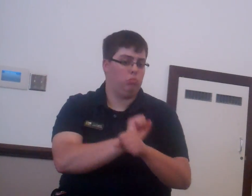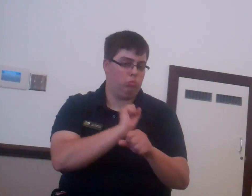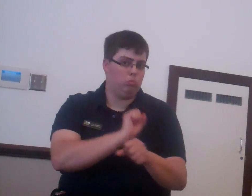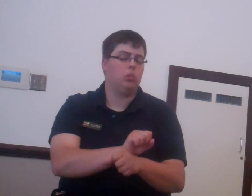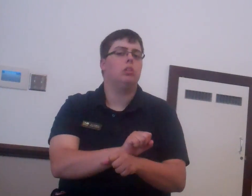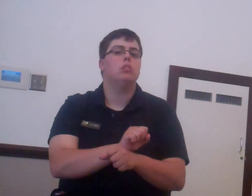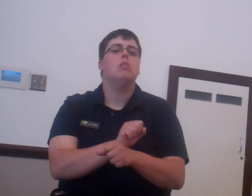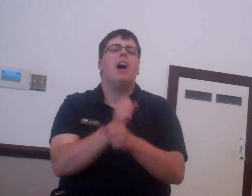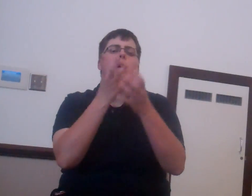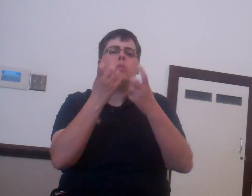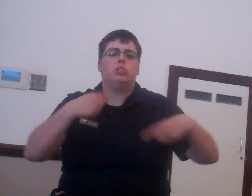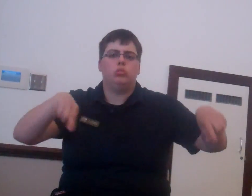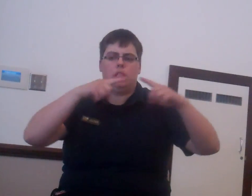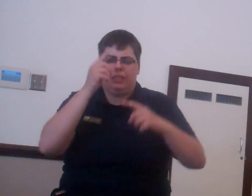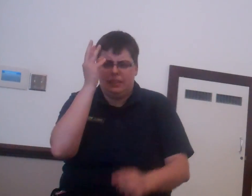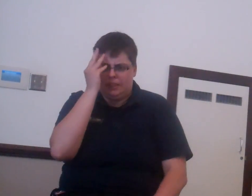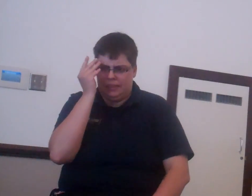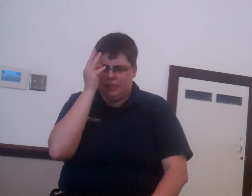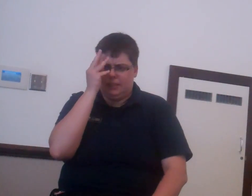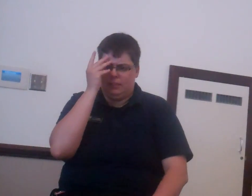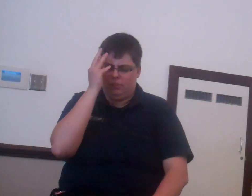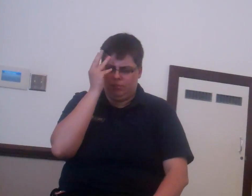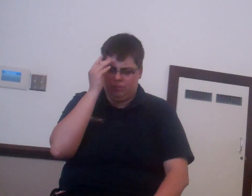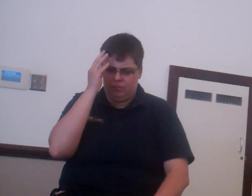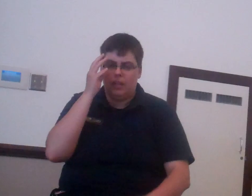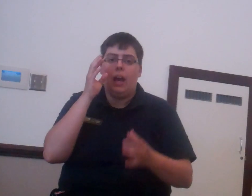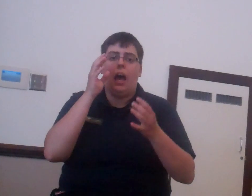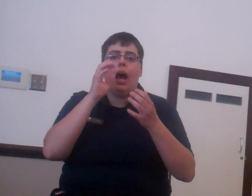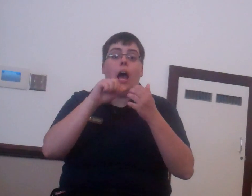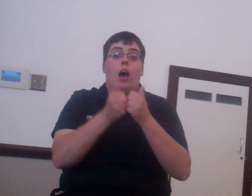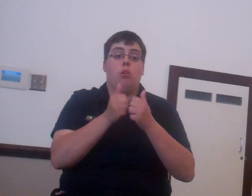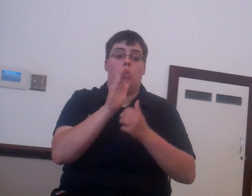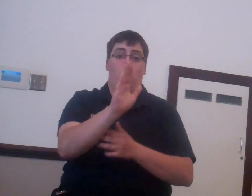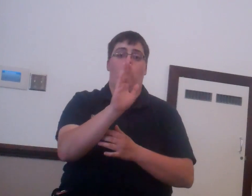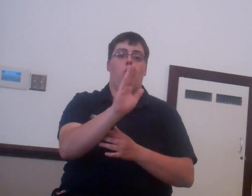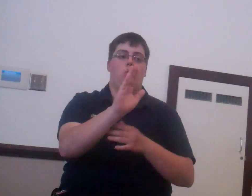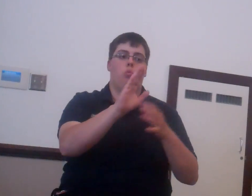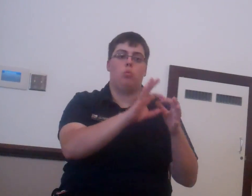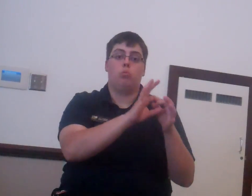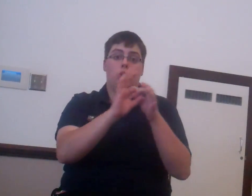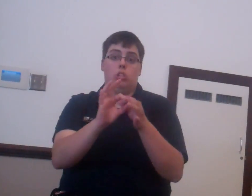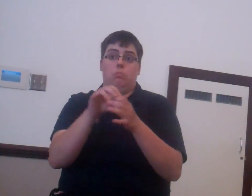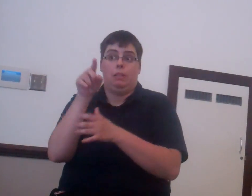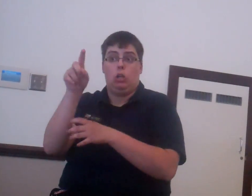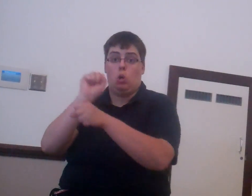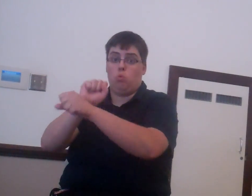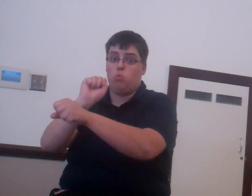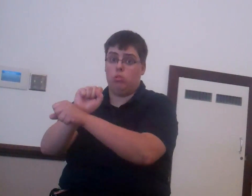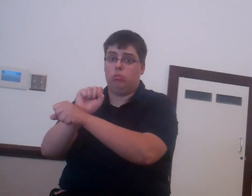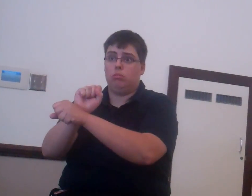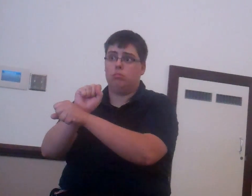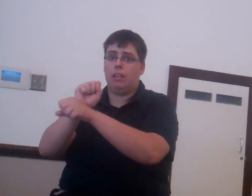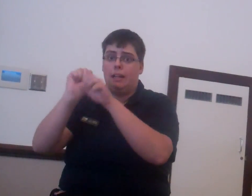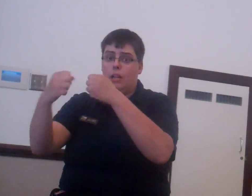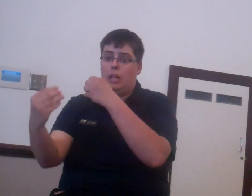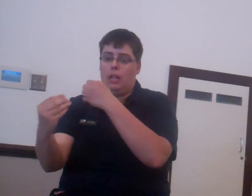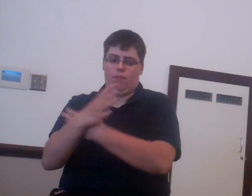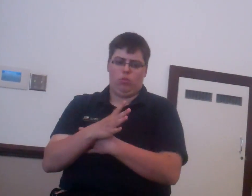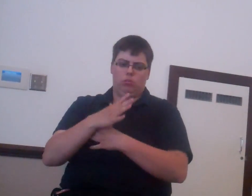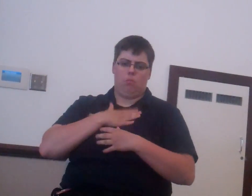about in what ways do your personal relationships at work affect your performance at work? In what ways do your